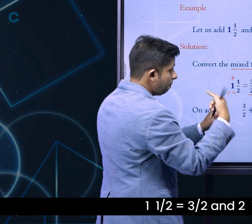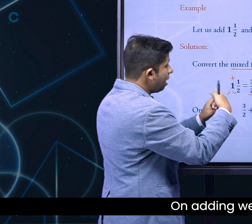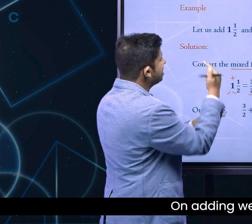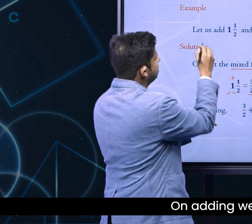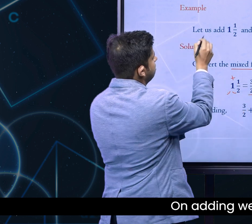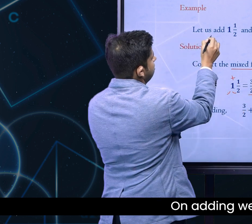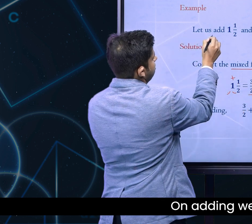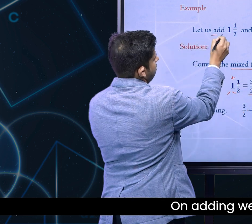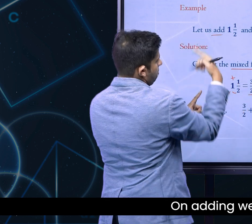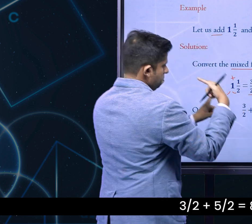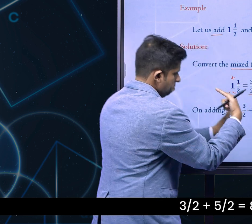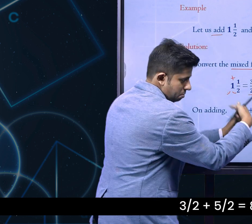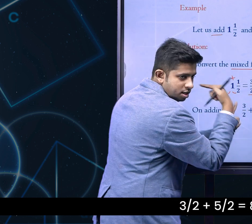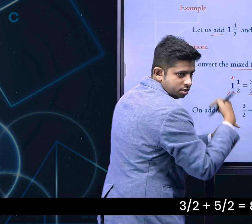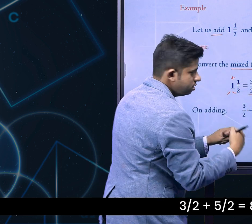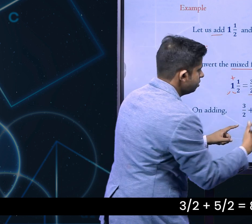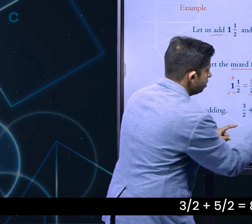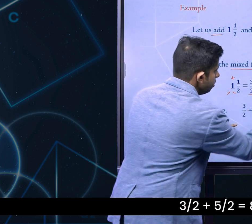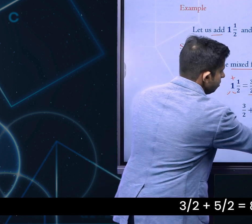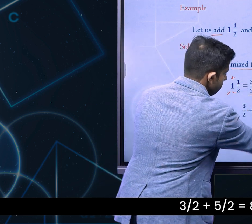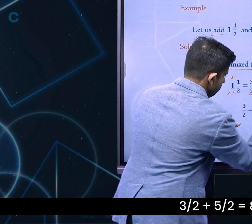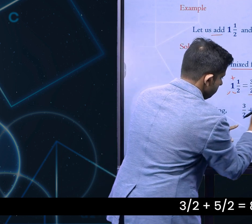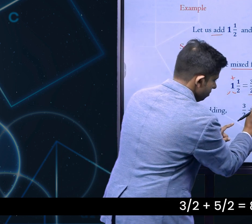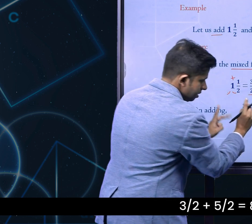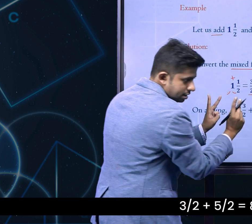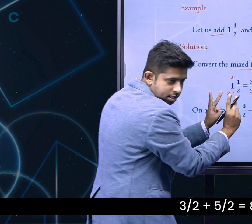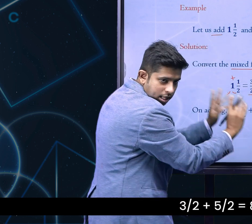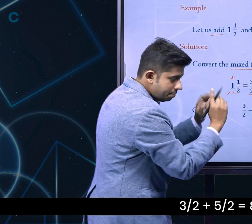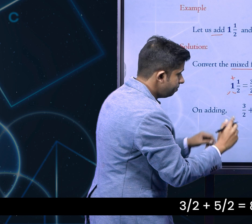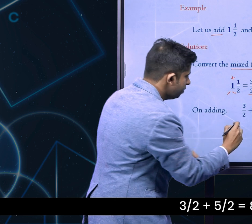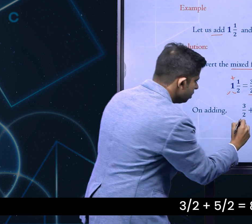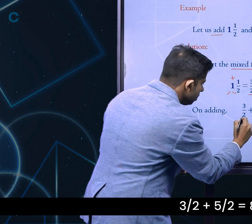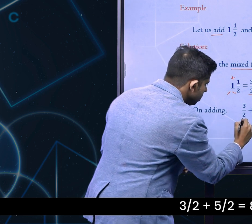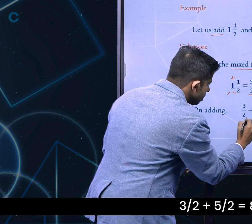On adding, we get 3 by 2 plus 5 by 2 is equal to 8 by 2.